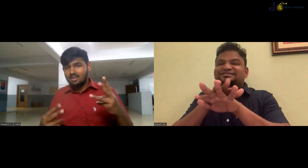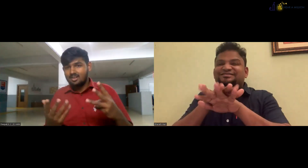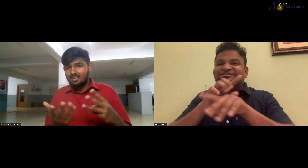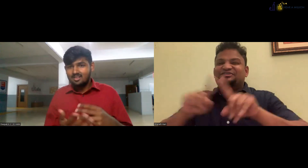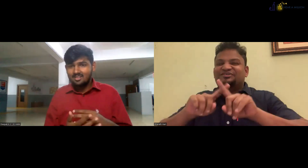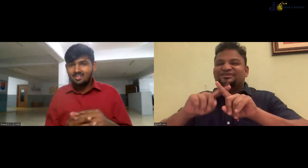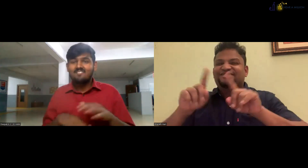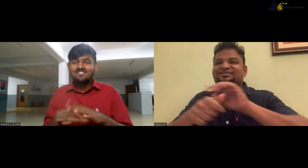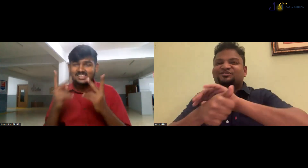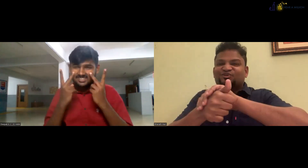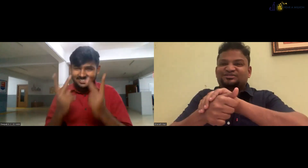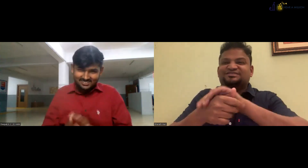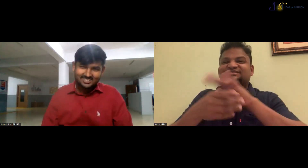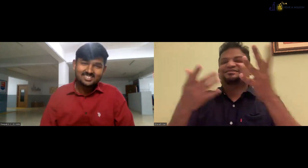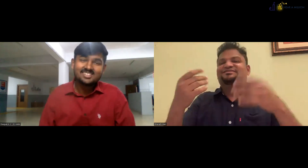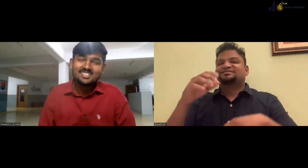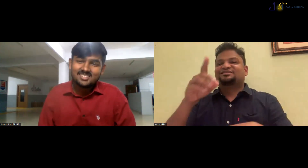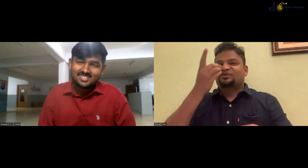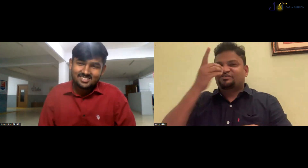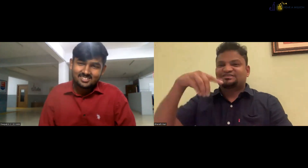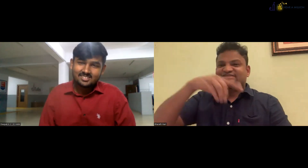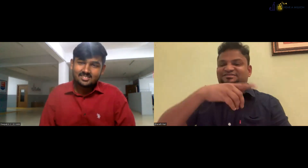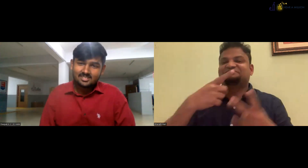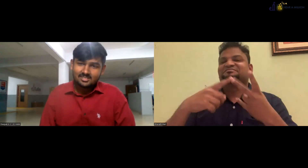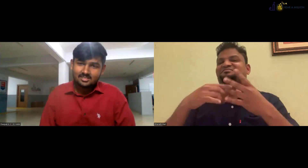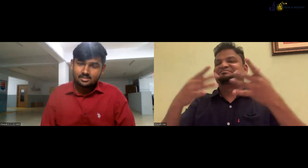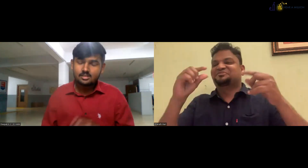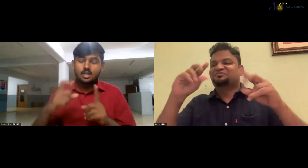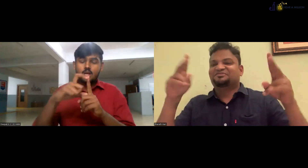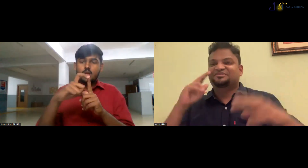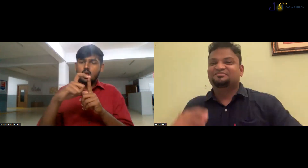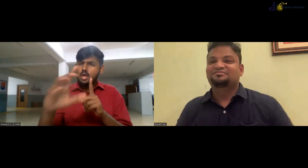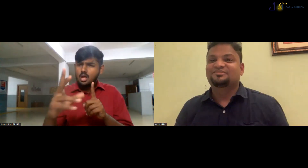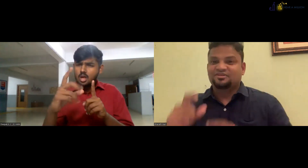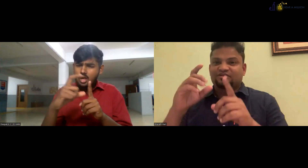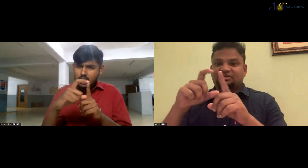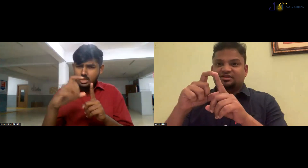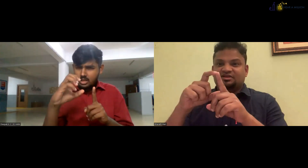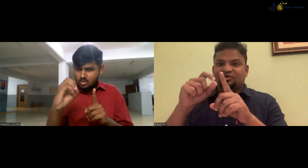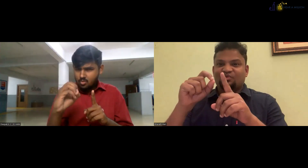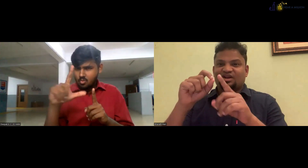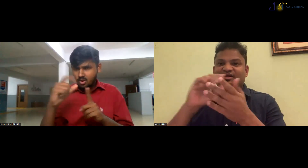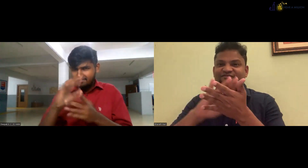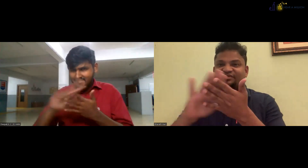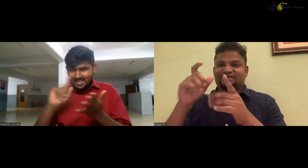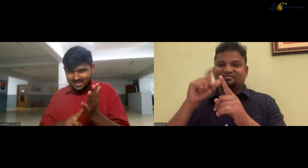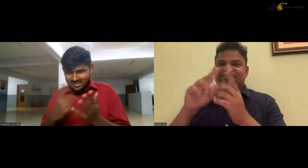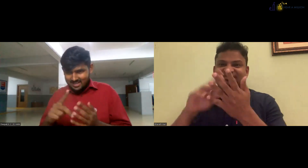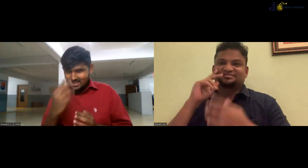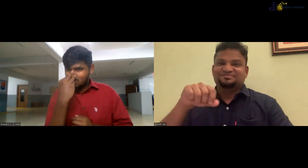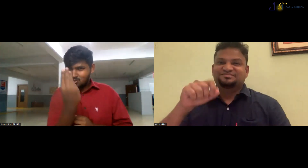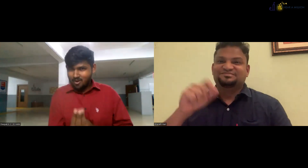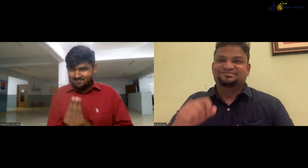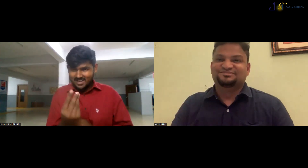these three things I like a lot. And you see the tortoise and the fish and the other